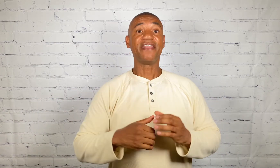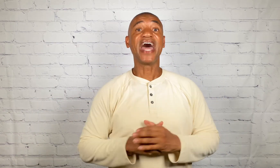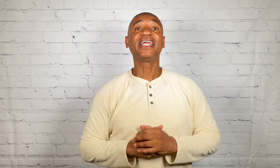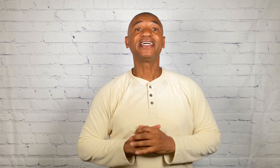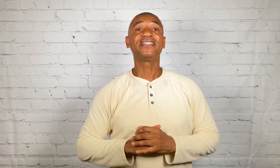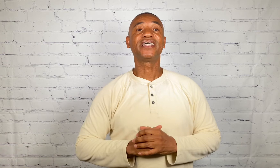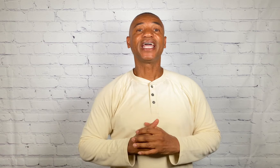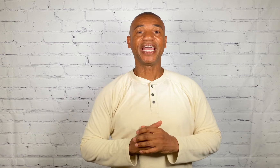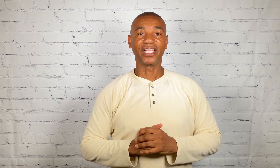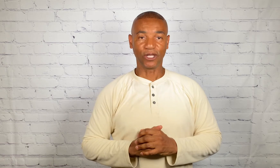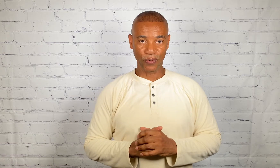That is in lieu of.